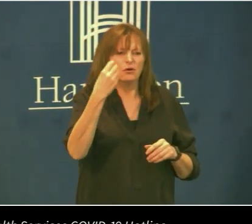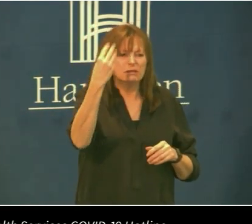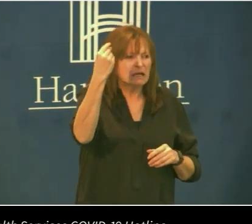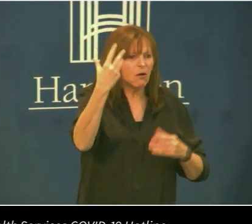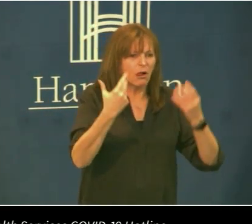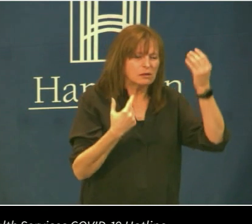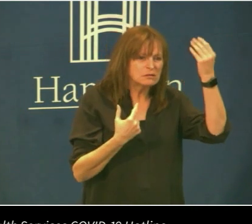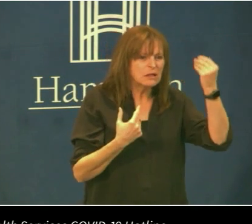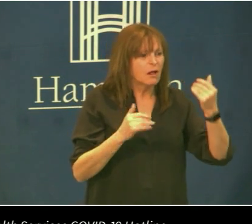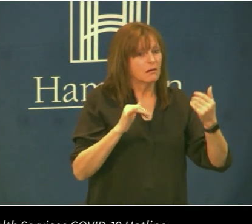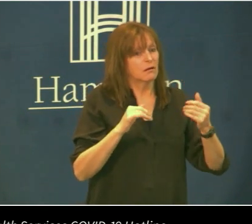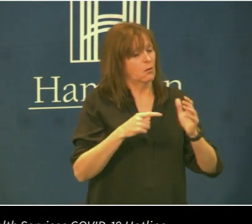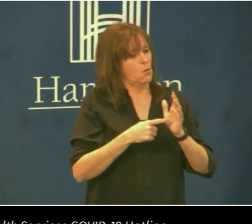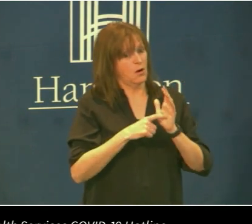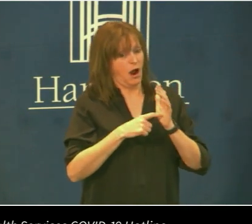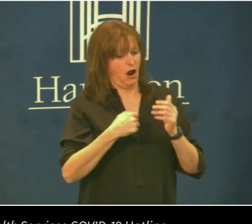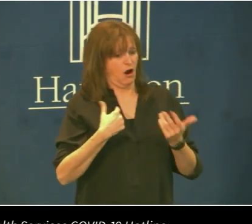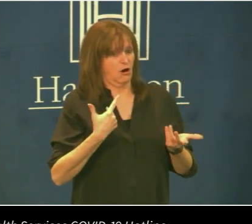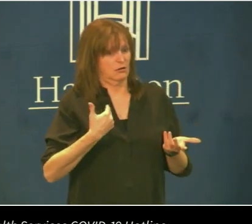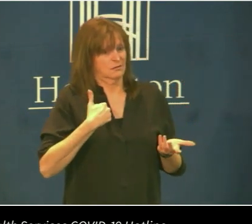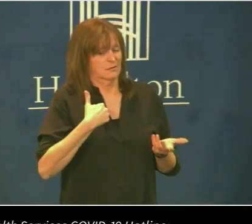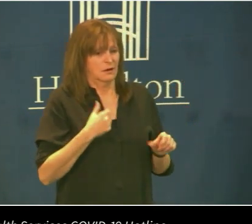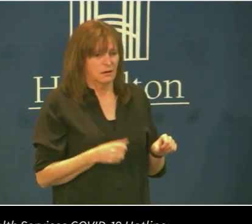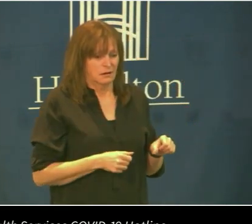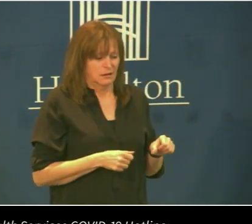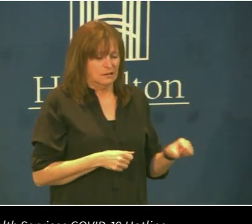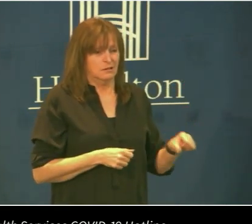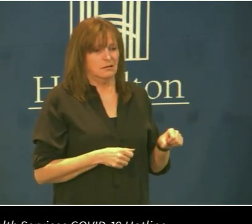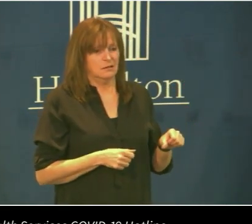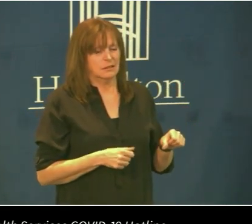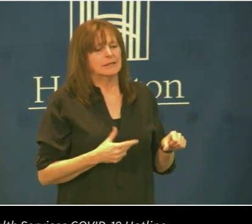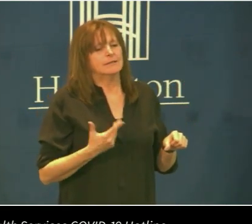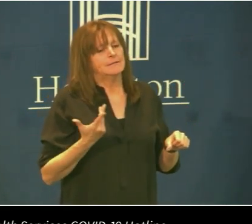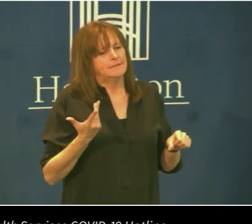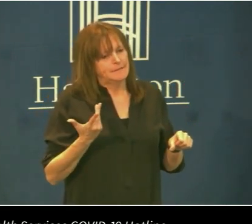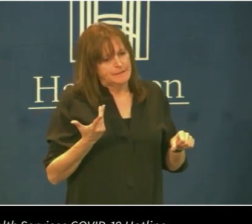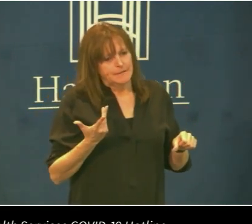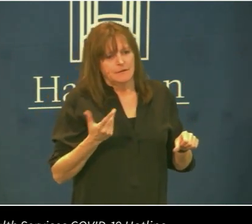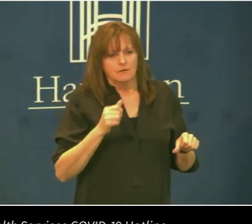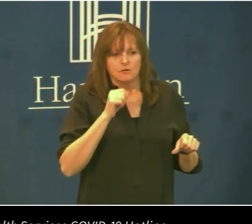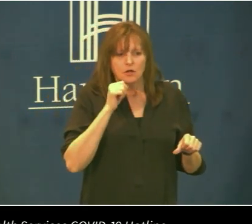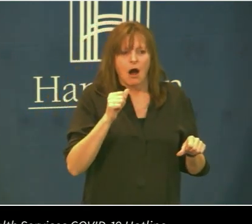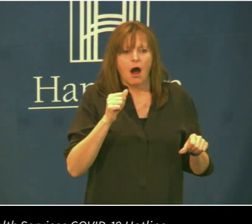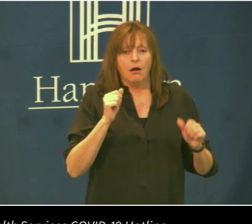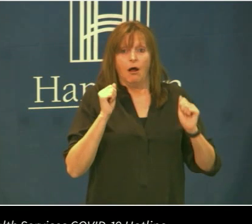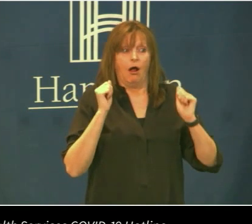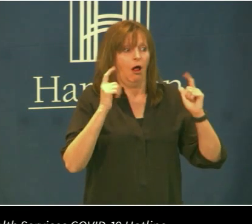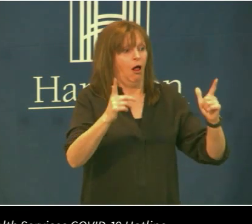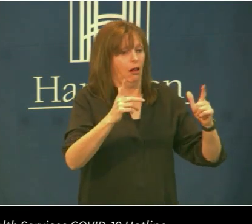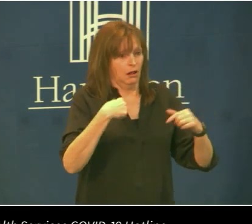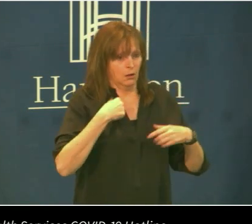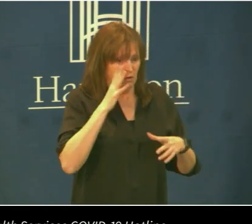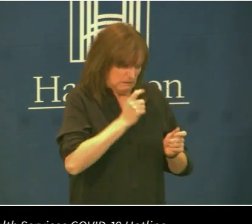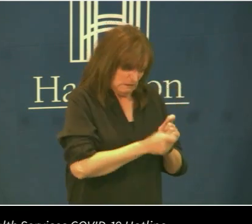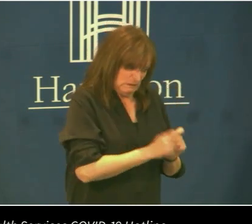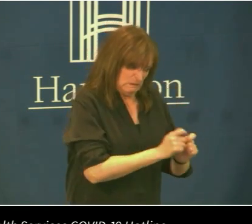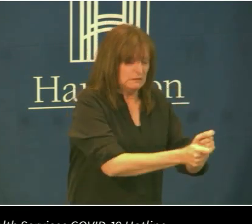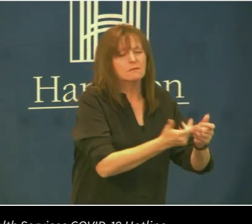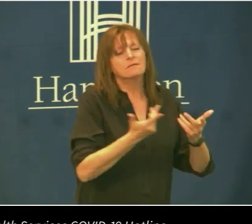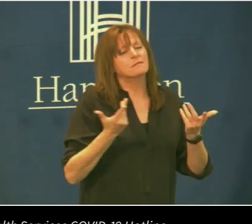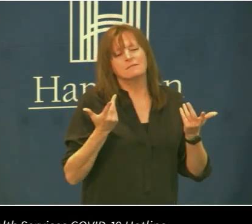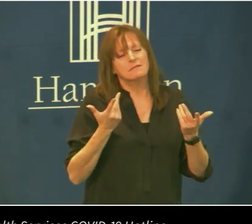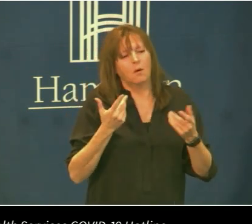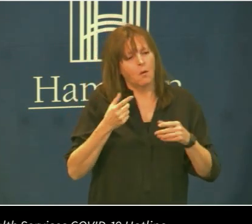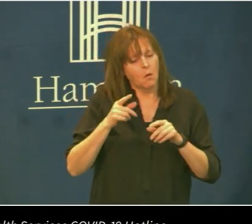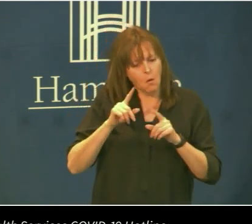not reprogramming all of them. We are focusing on those that are in particularly high traffic areas or near healthcare